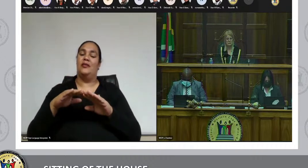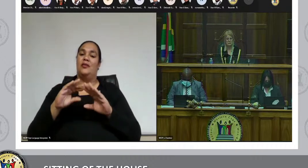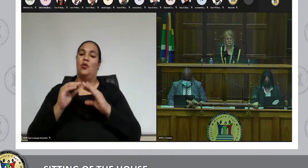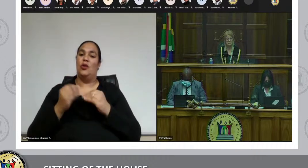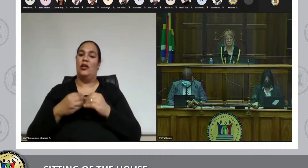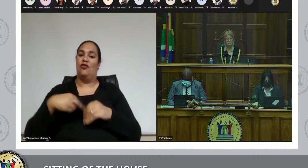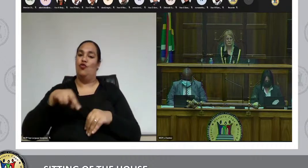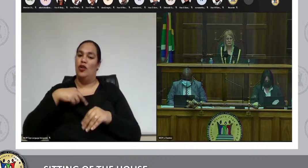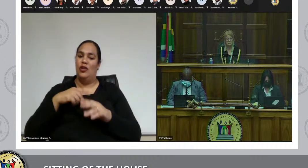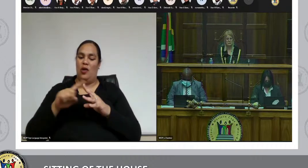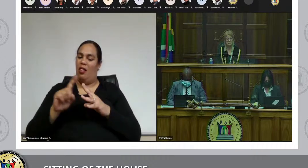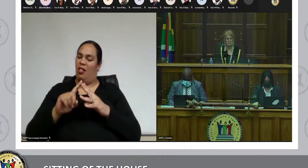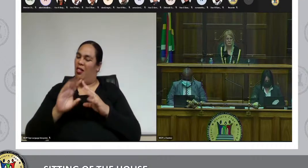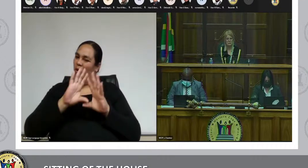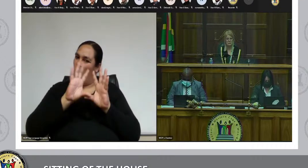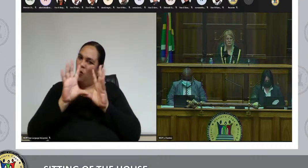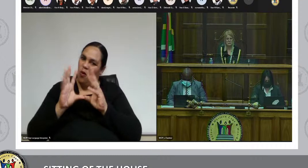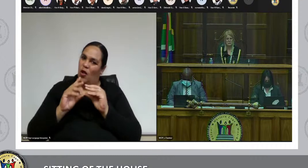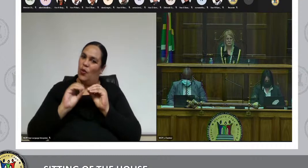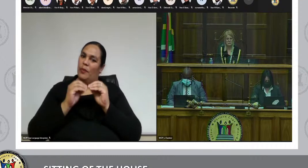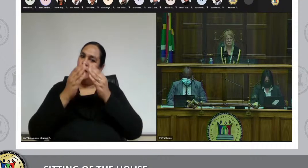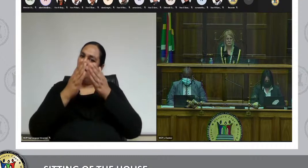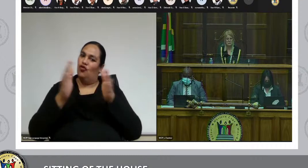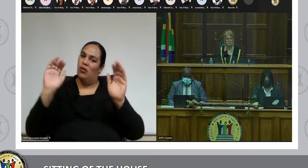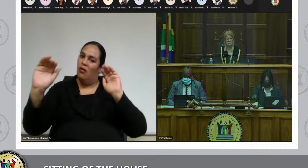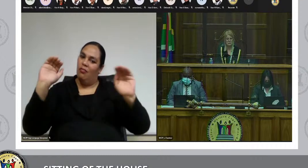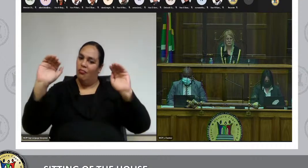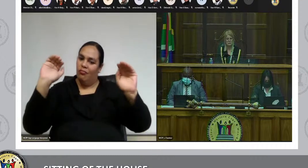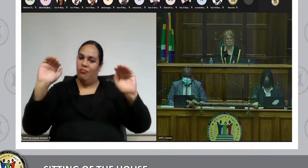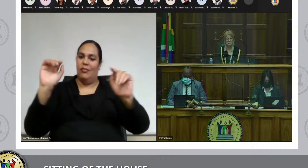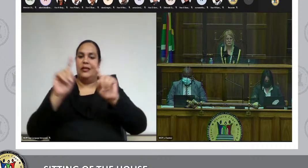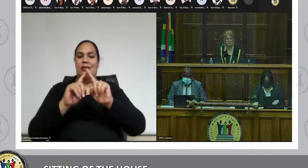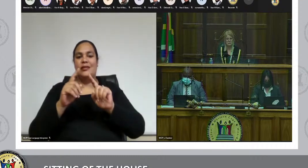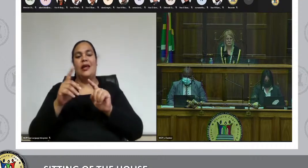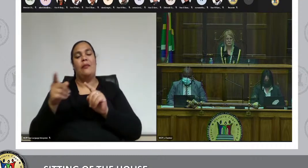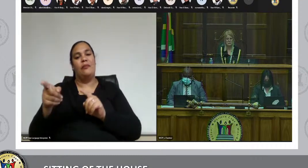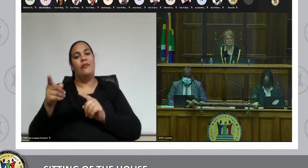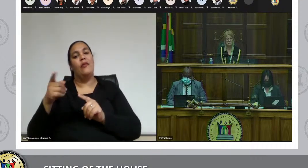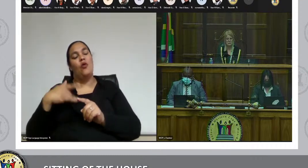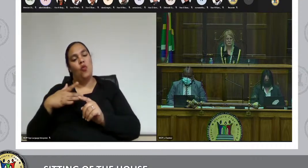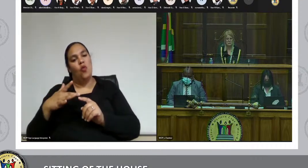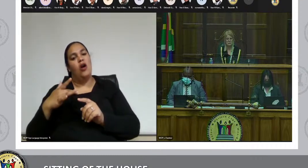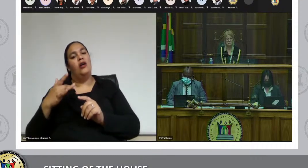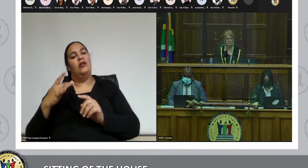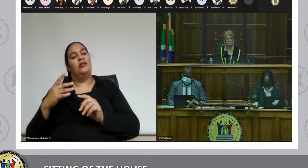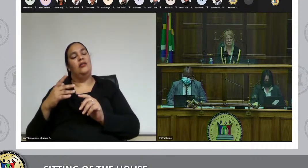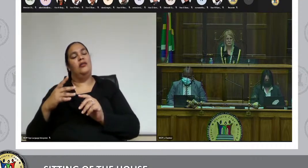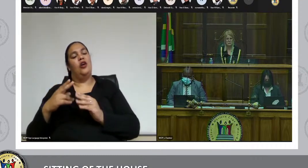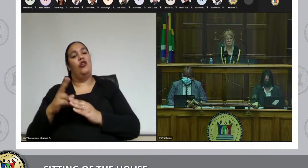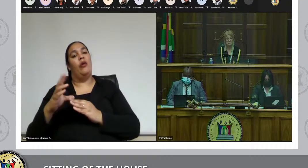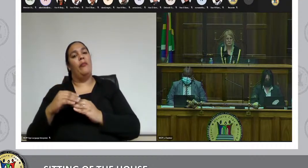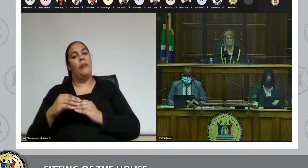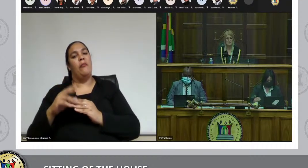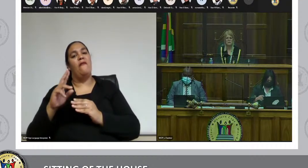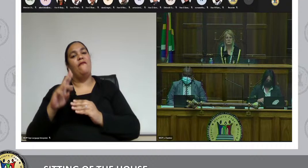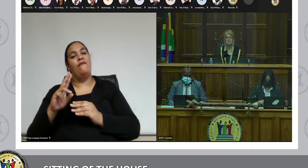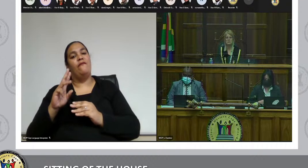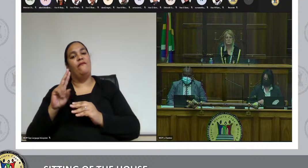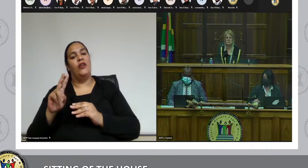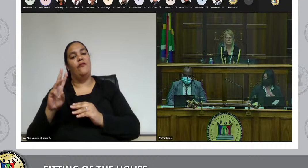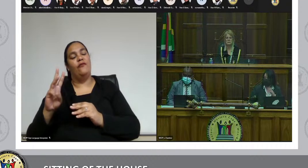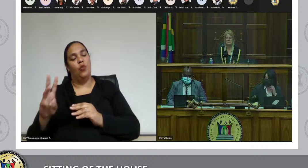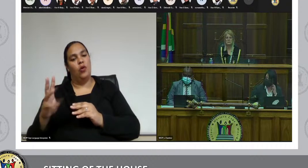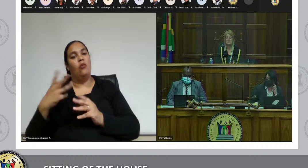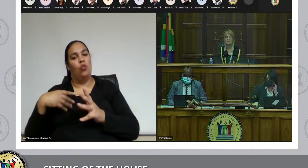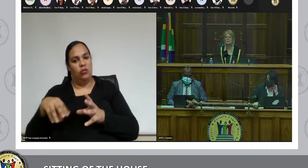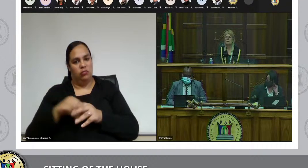organizations, all of them. We have made a general call like the Honourable Windvogel was supporting impacting on a community and